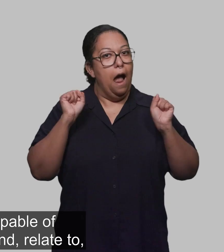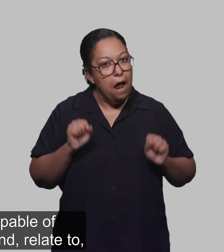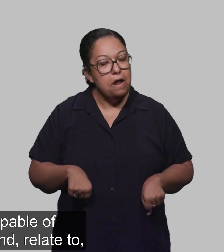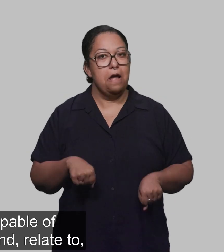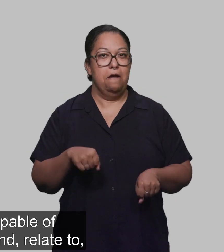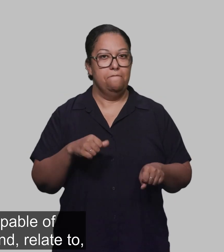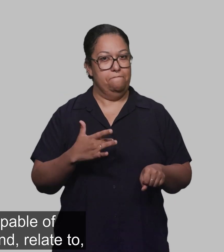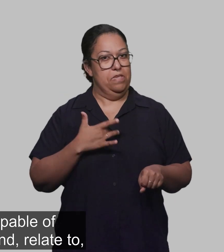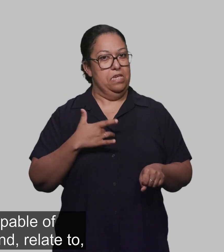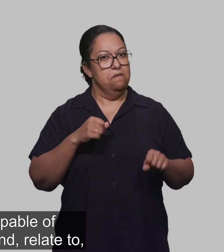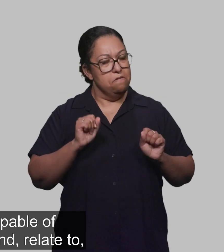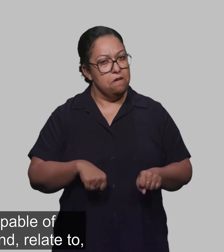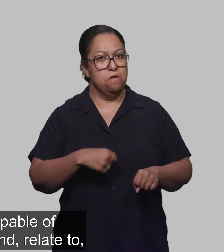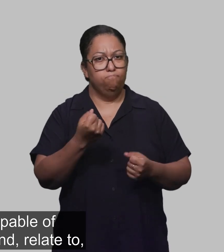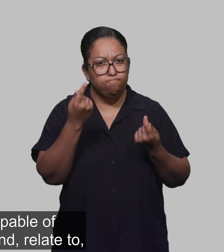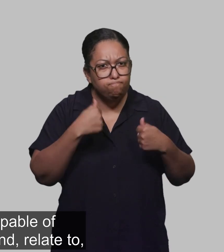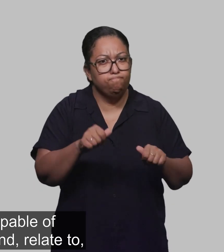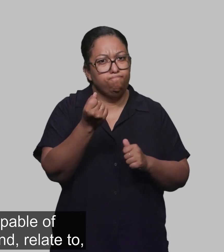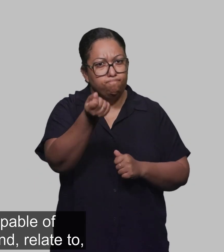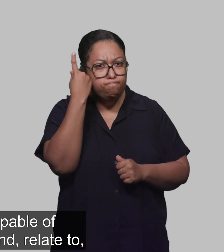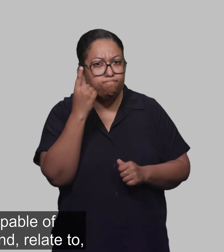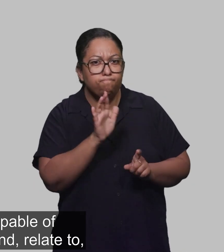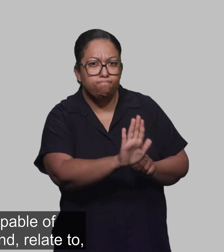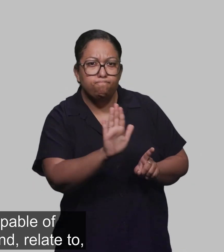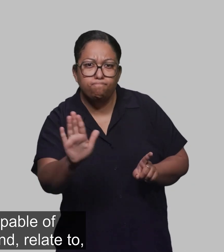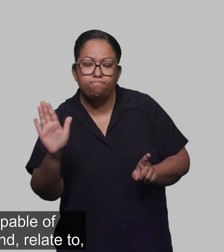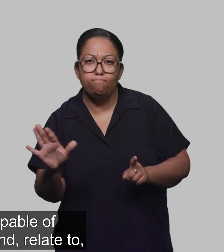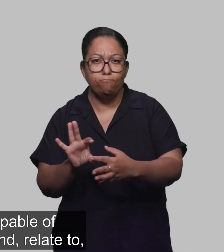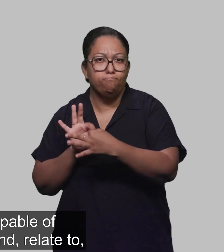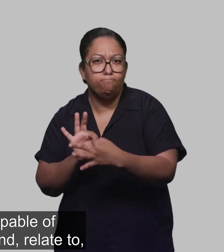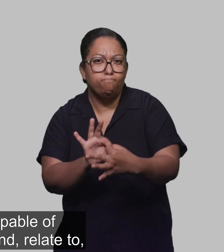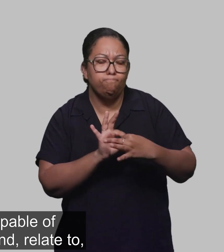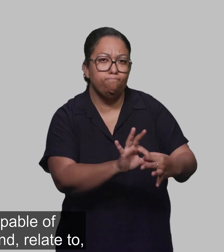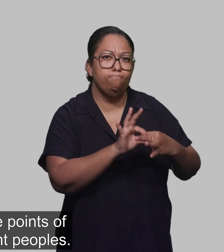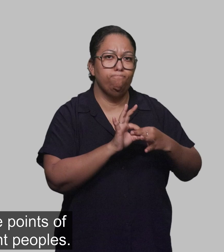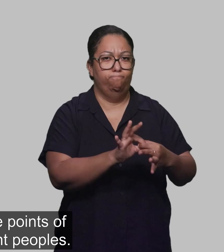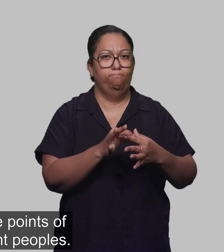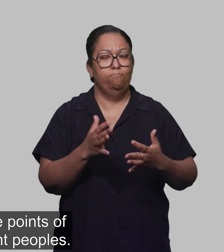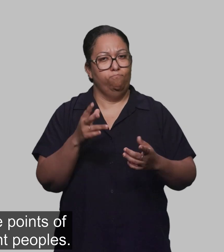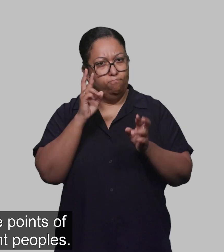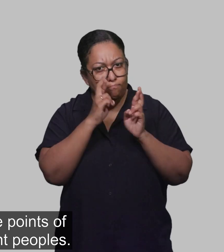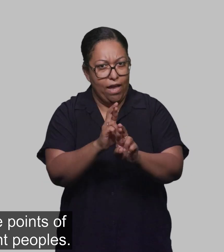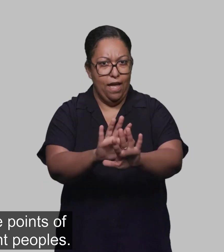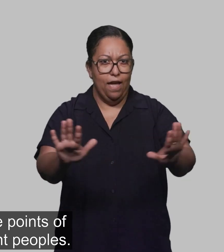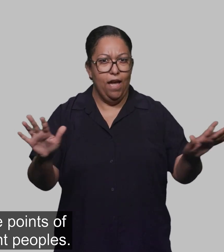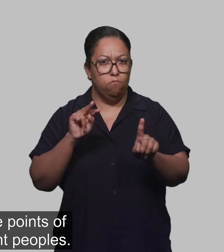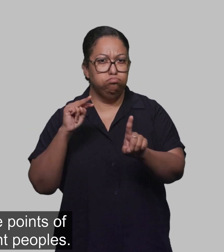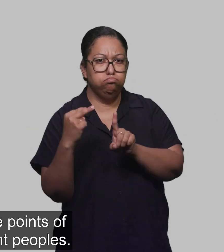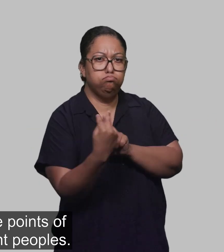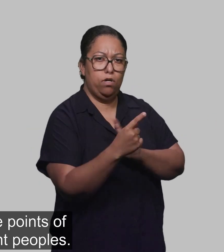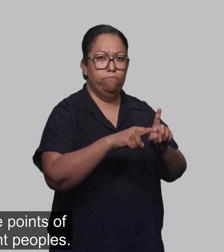right, I feel capable of trying to understand, relate to, and respect the points of views